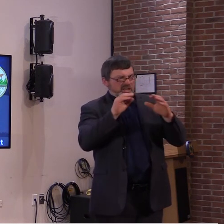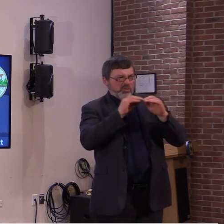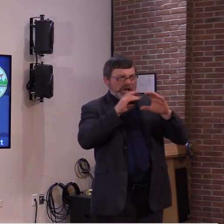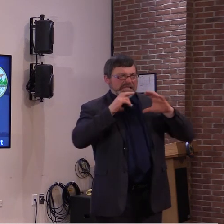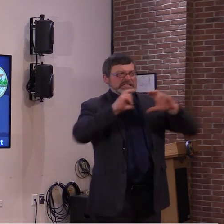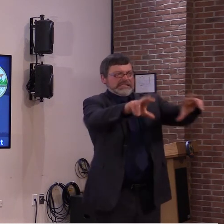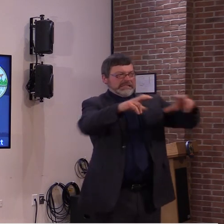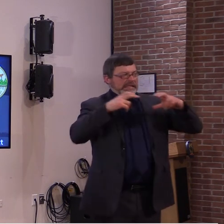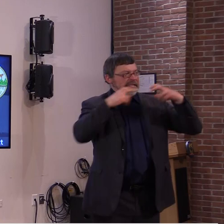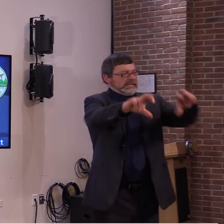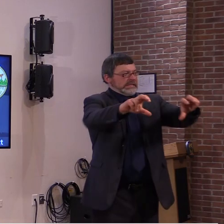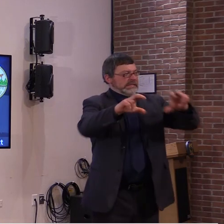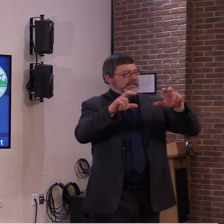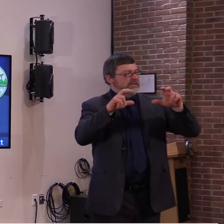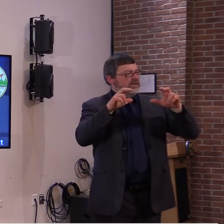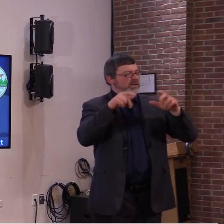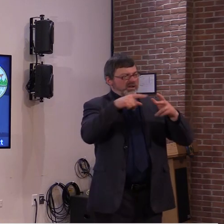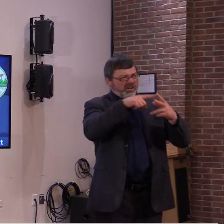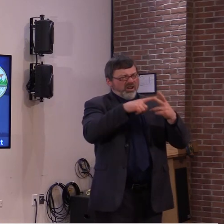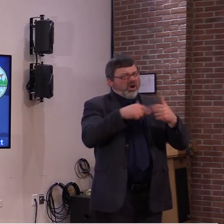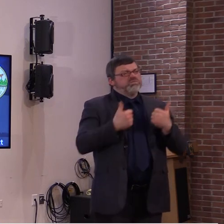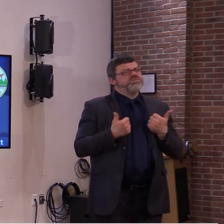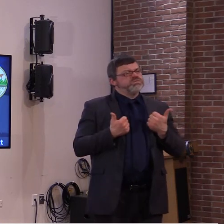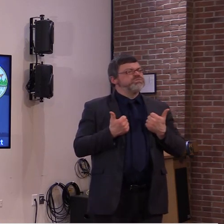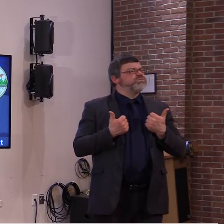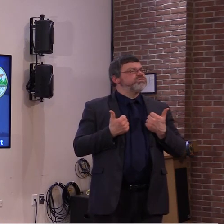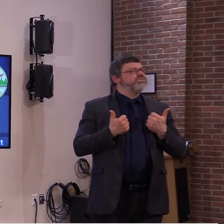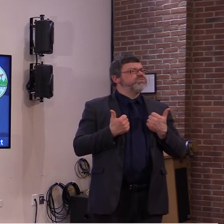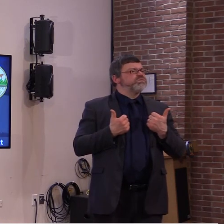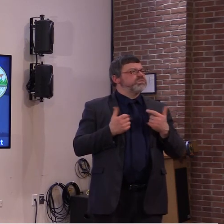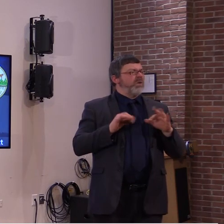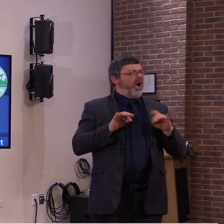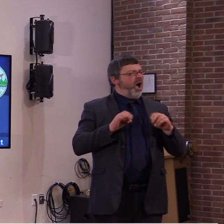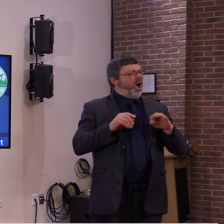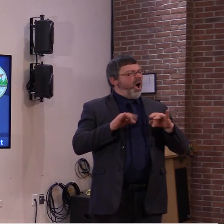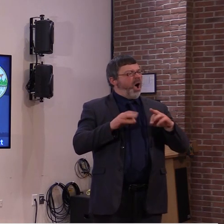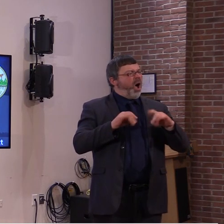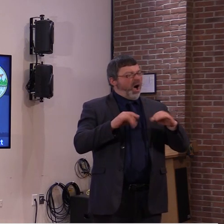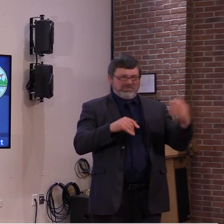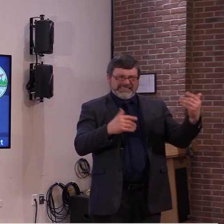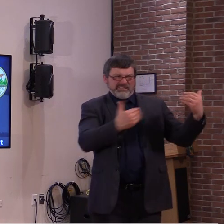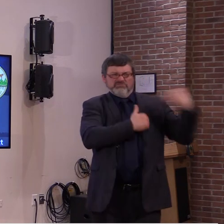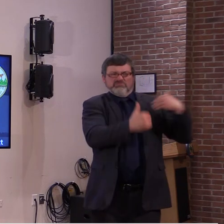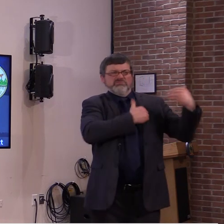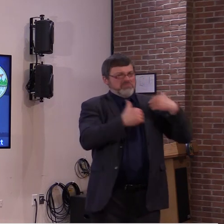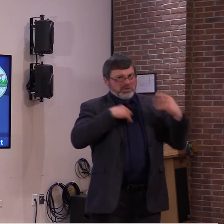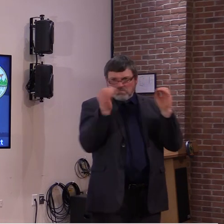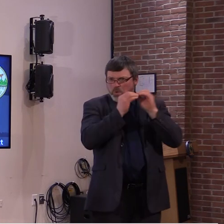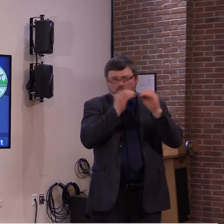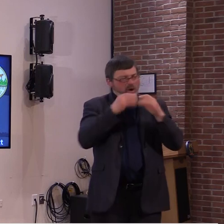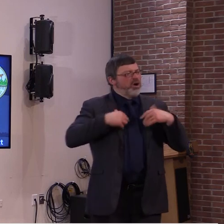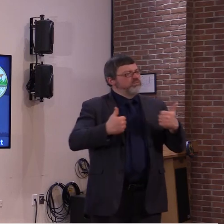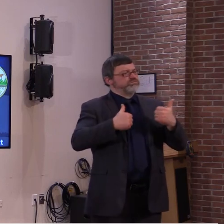helpful. Walgreens and Kinney's have been extremely helpful in accelerating the time schedule.